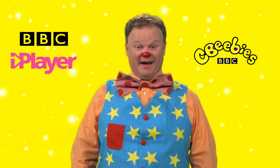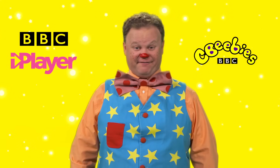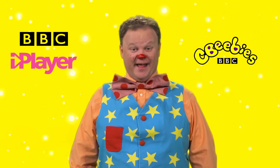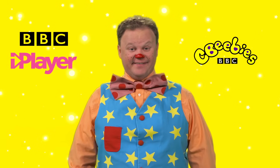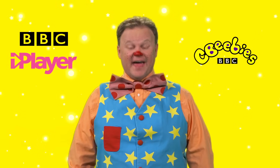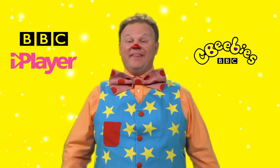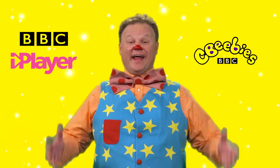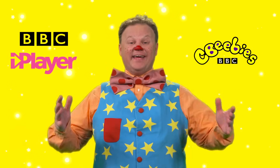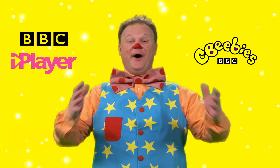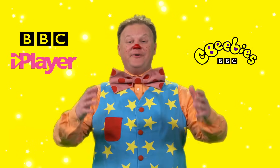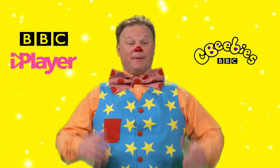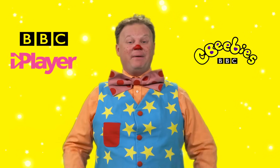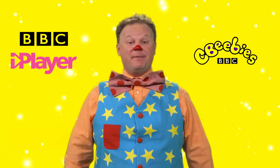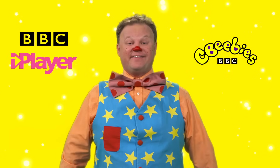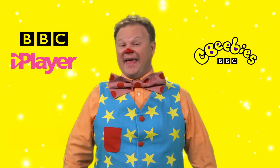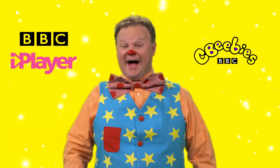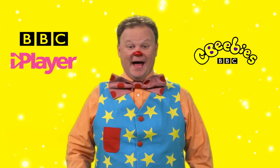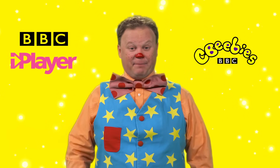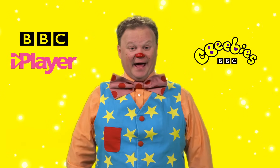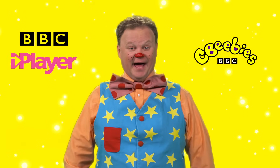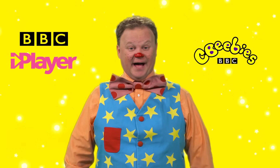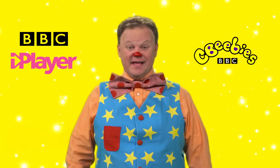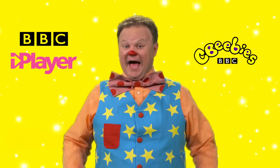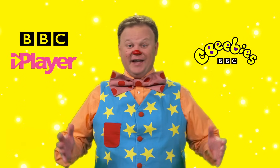my friends, then go to BBC iPlayer